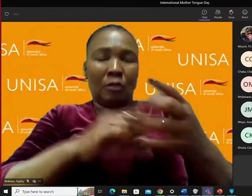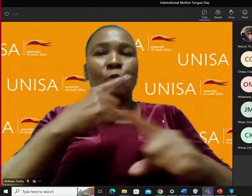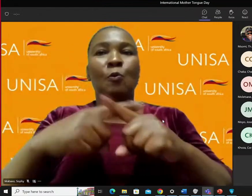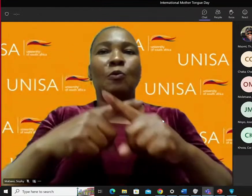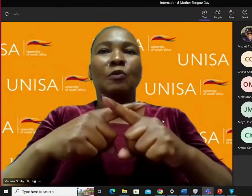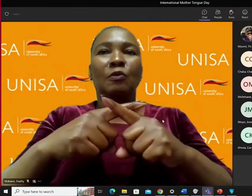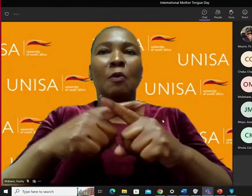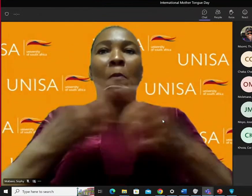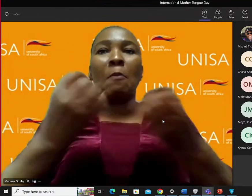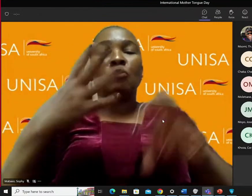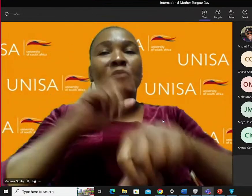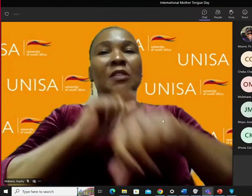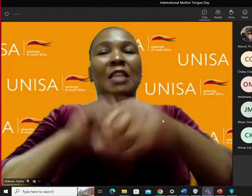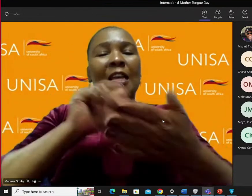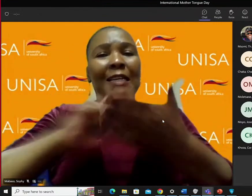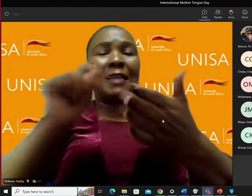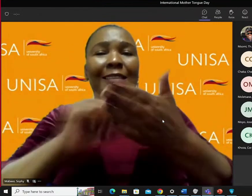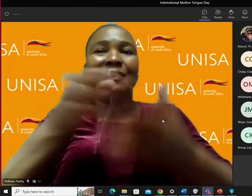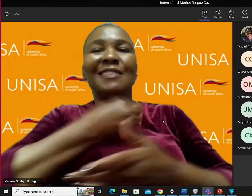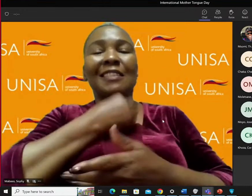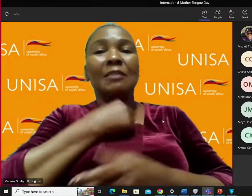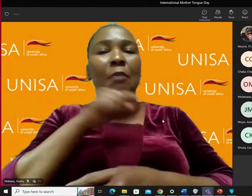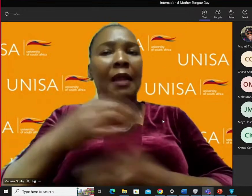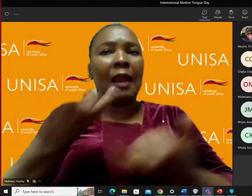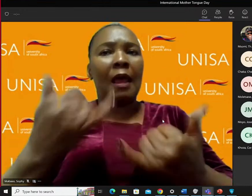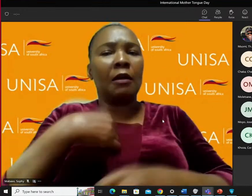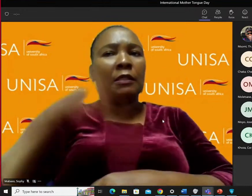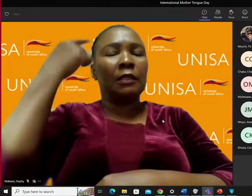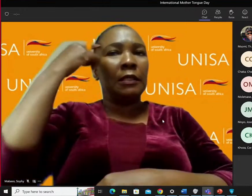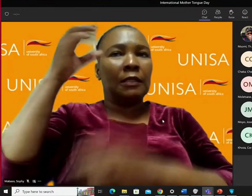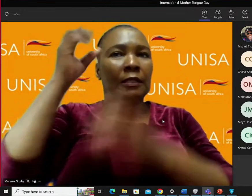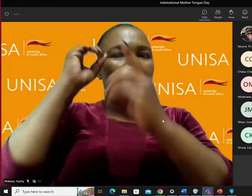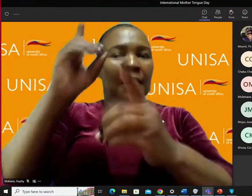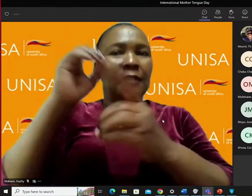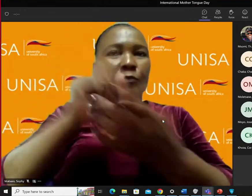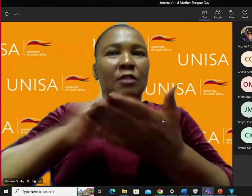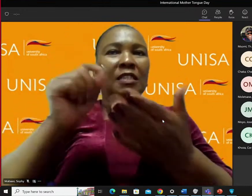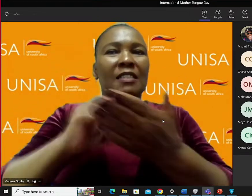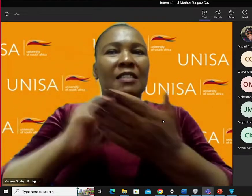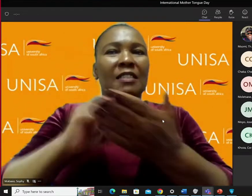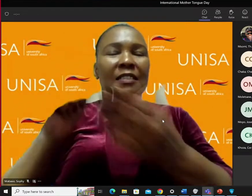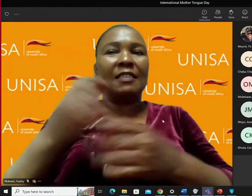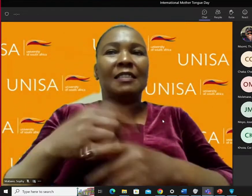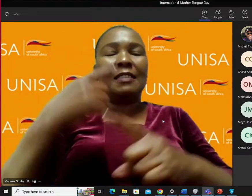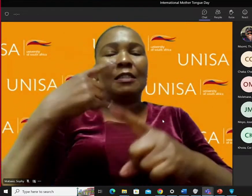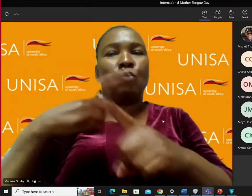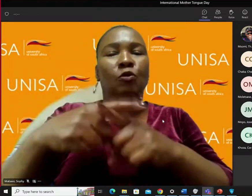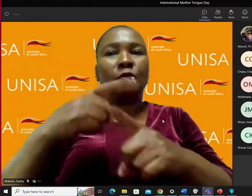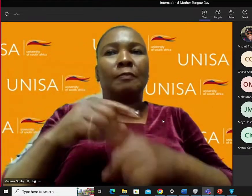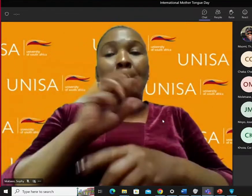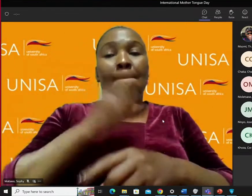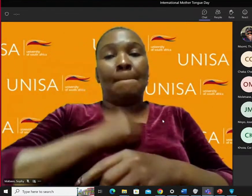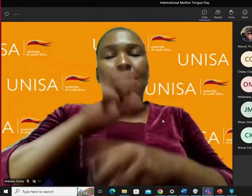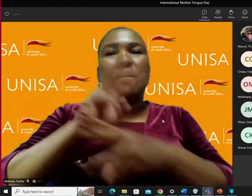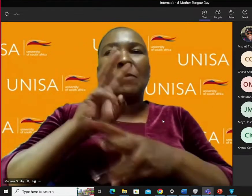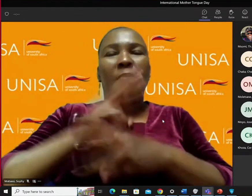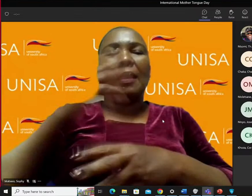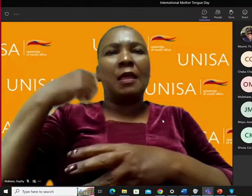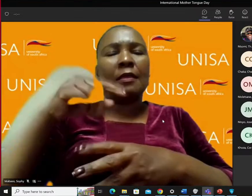English, but this one came to me in isiXhosa. So this is the first book that I actually wrote in my mother language. And I found